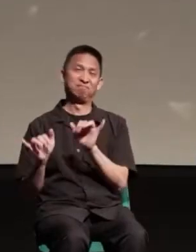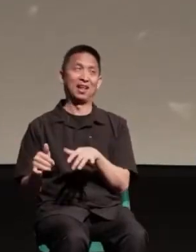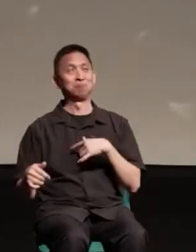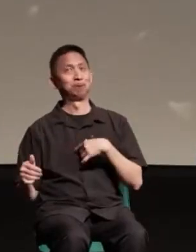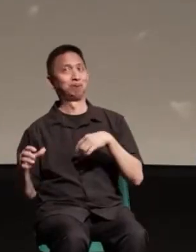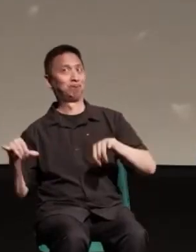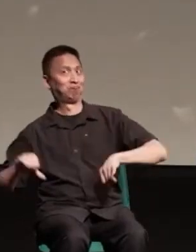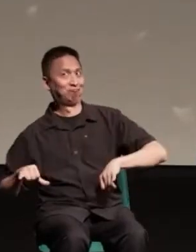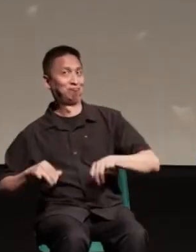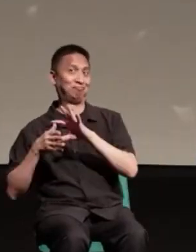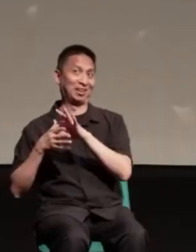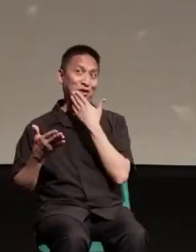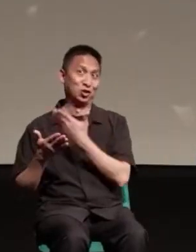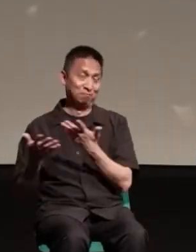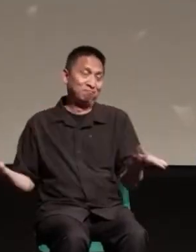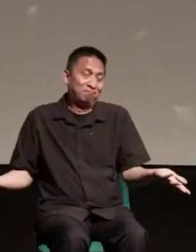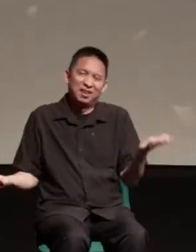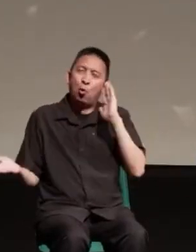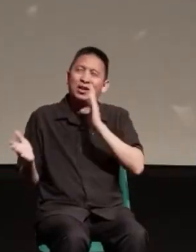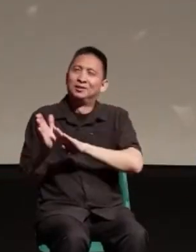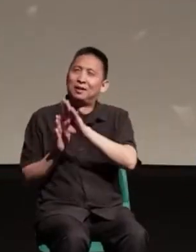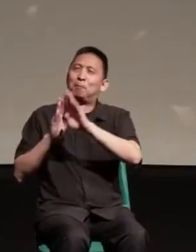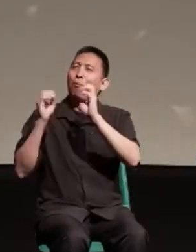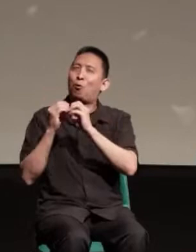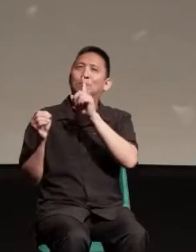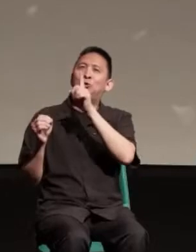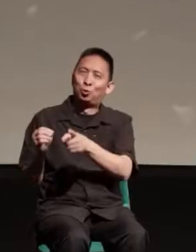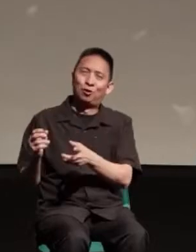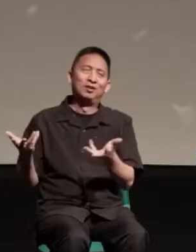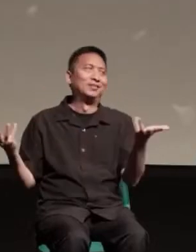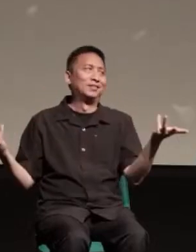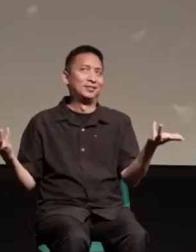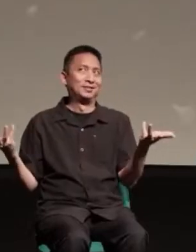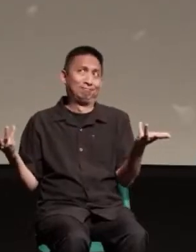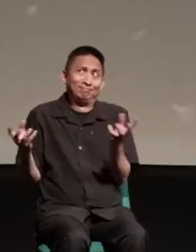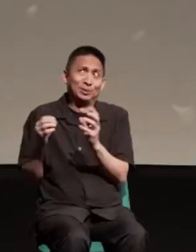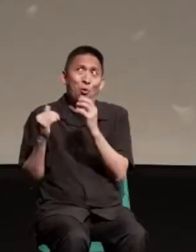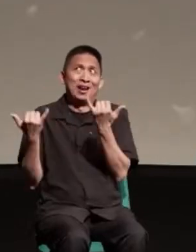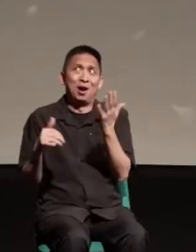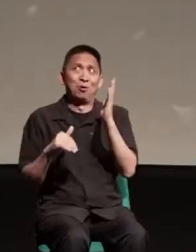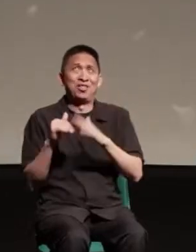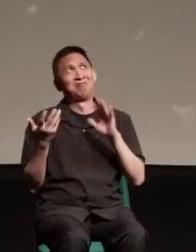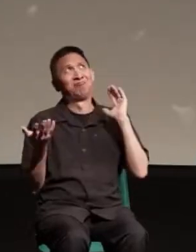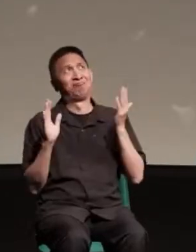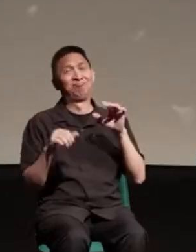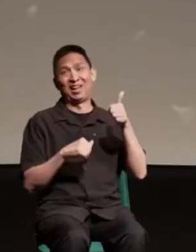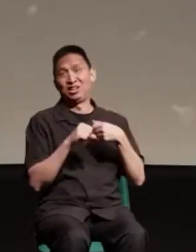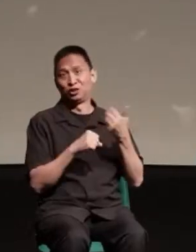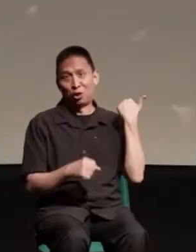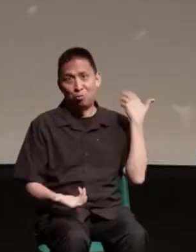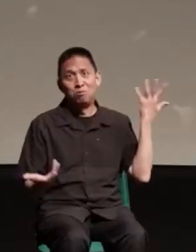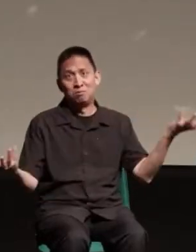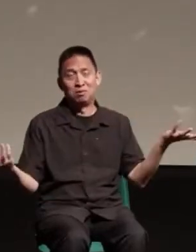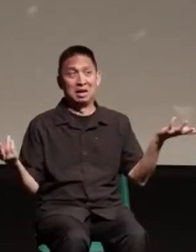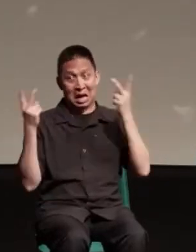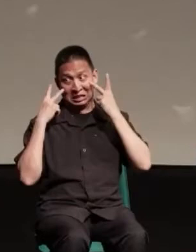it is relevant and will continue to be relevant. I think it's more relevant today than it was 10 years ago, based on what I'm seeing happening in the